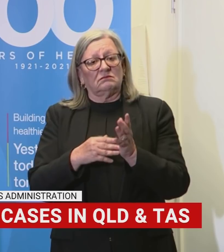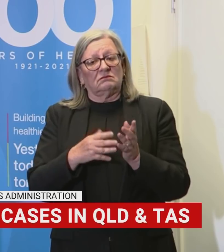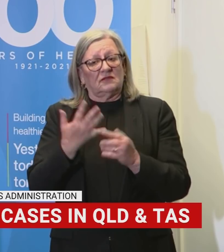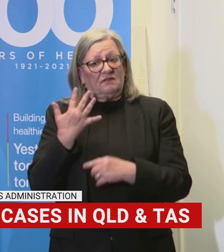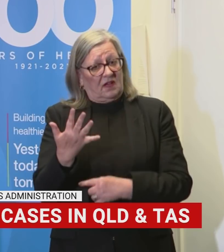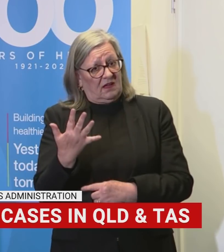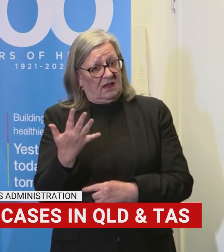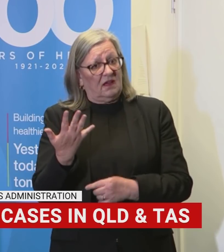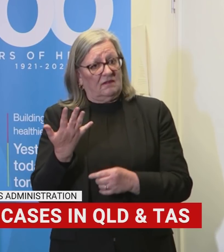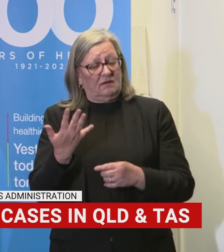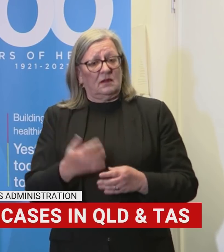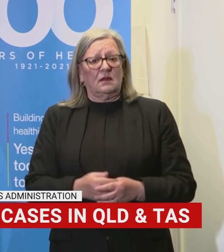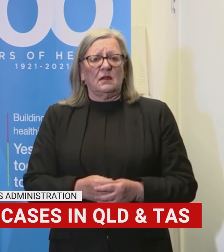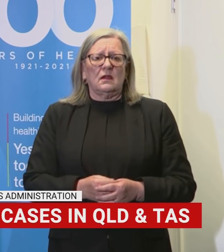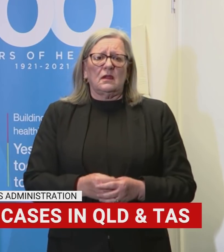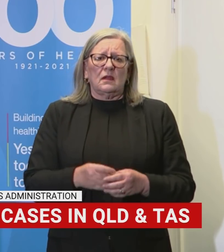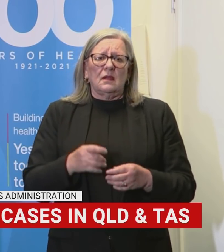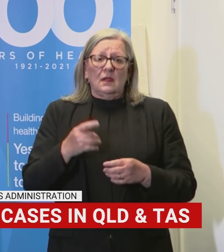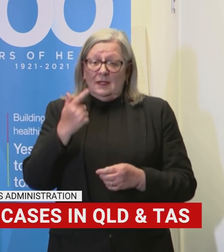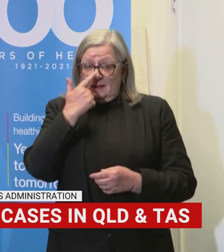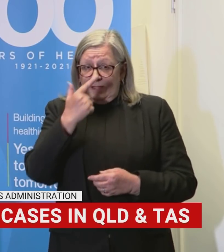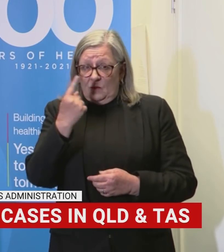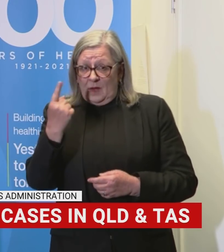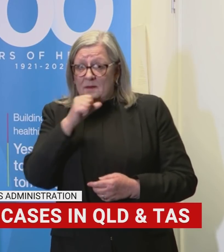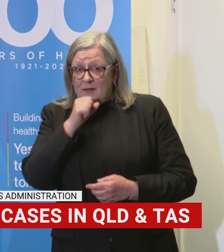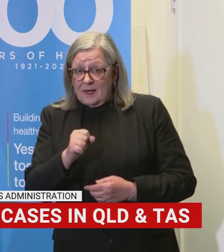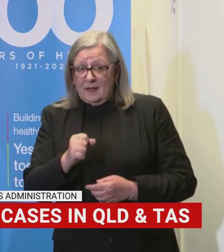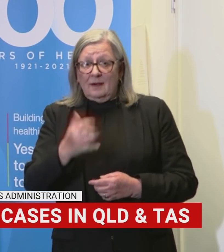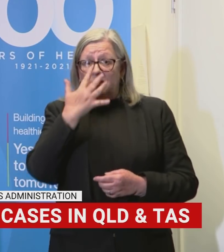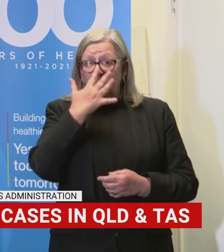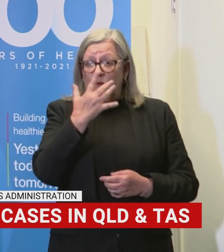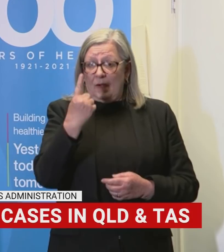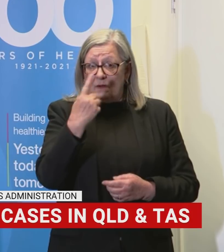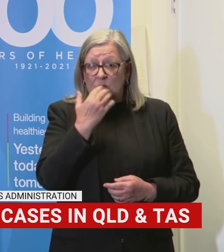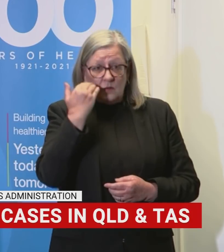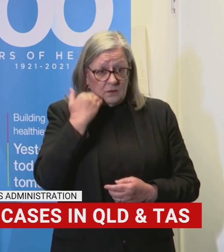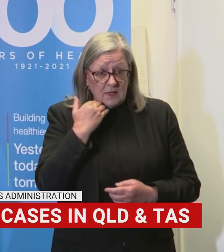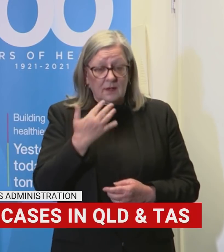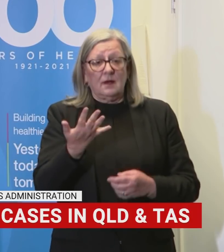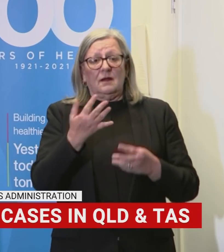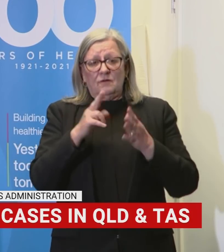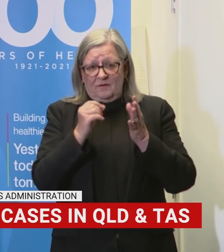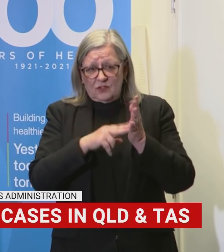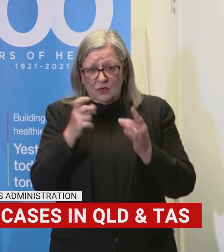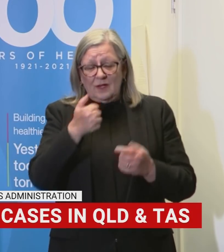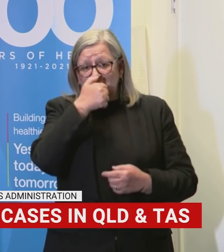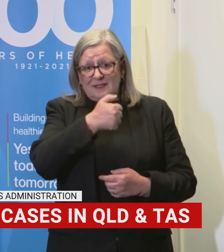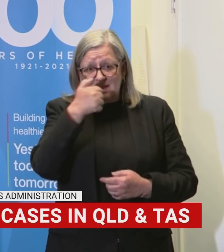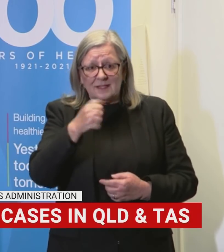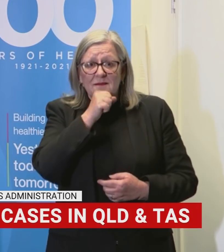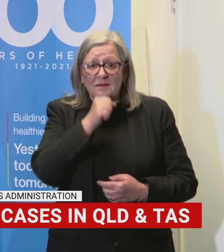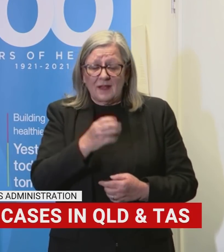in a 74-year-old man, a 51-year-old woman in Victoria, a 66-year-old man in Queensland,